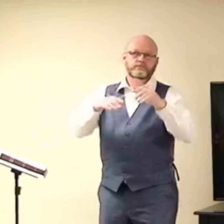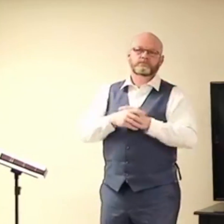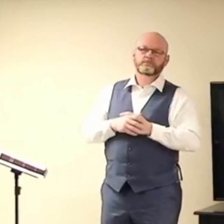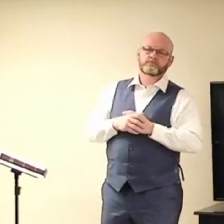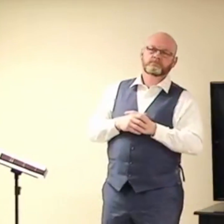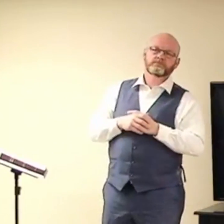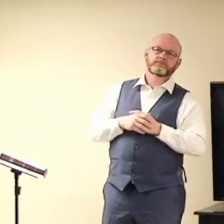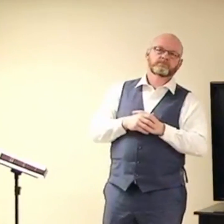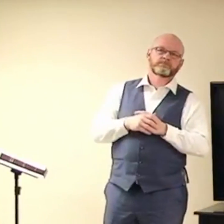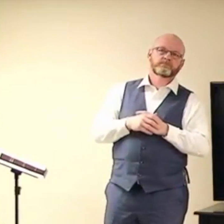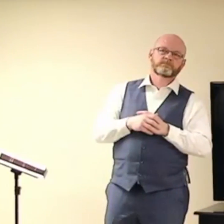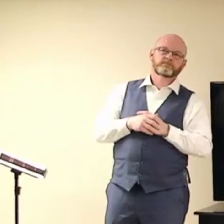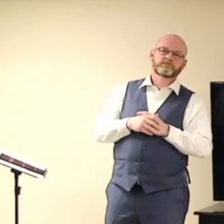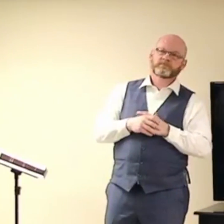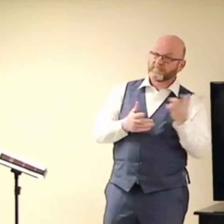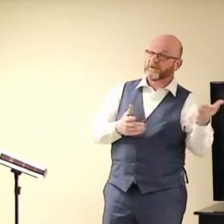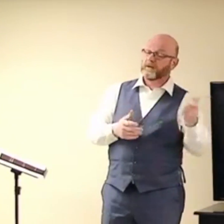that I have accepted Christ.